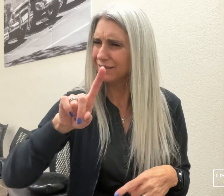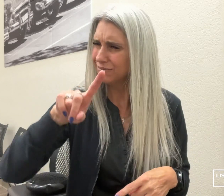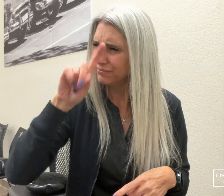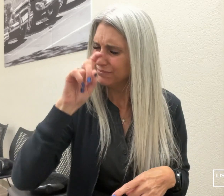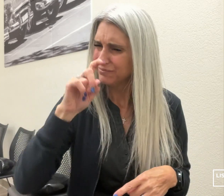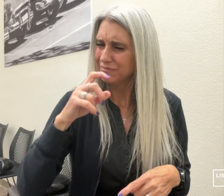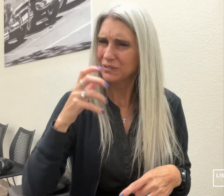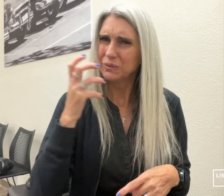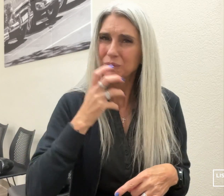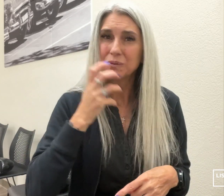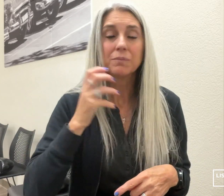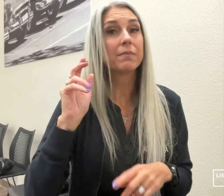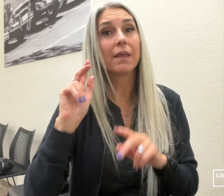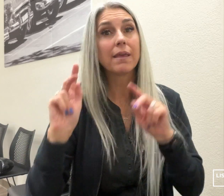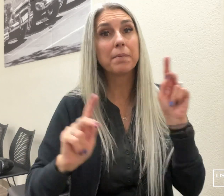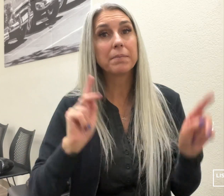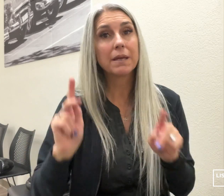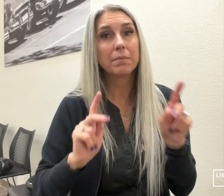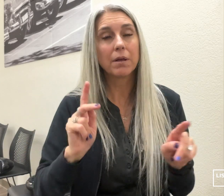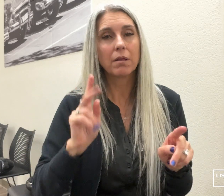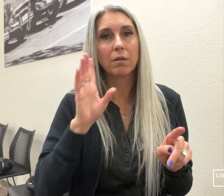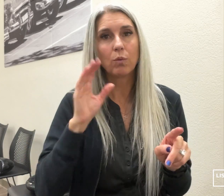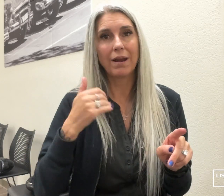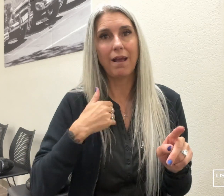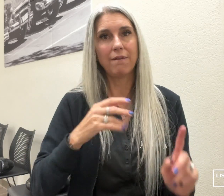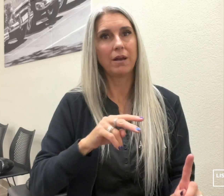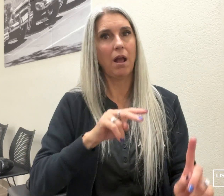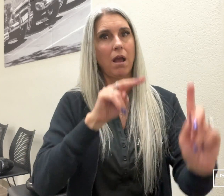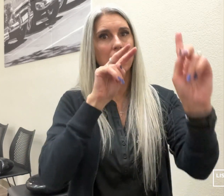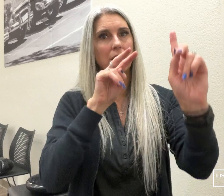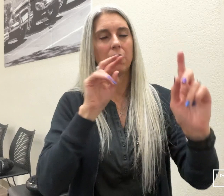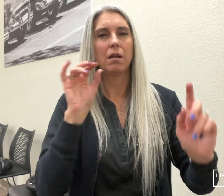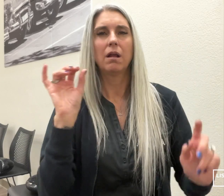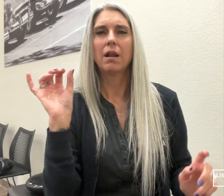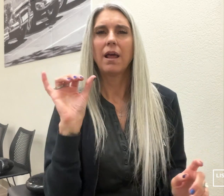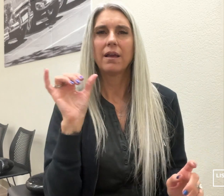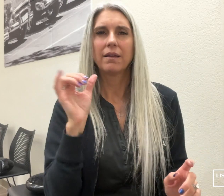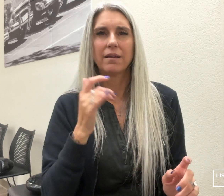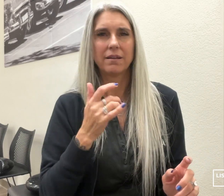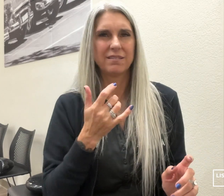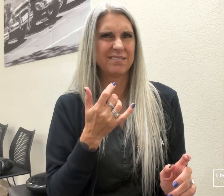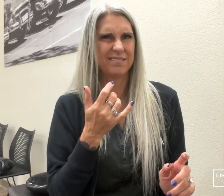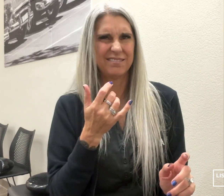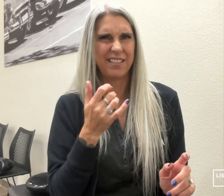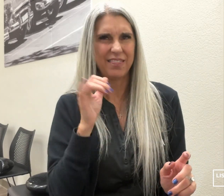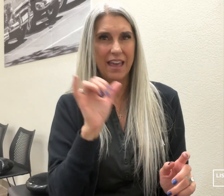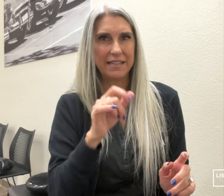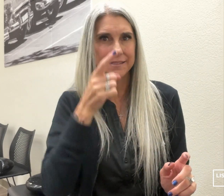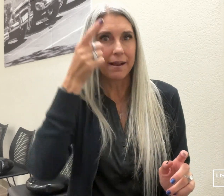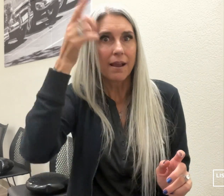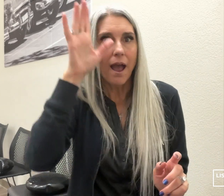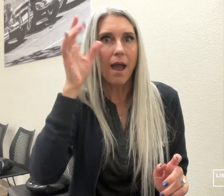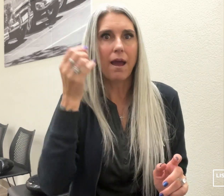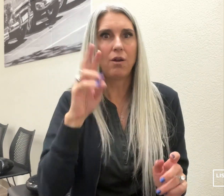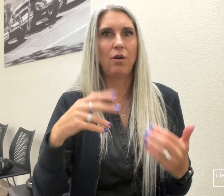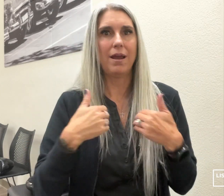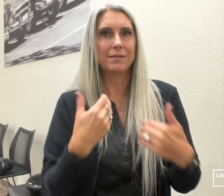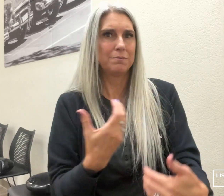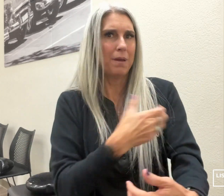that, people would have an idol, like thinking it's a god or some kind of power. And